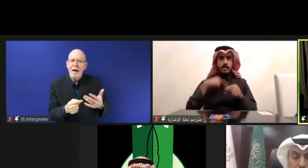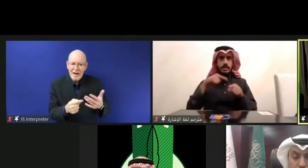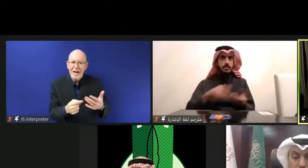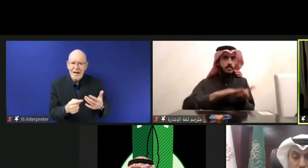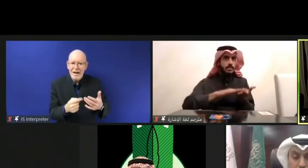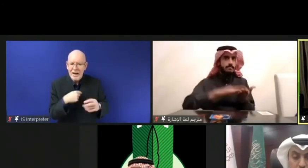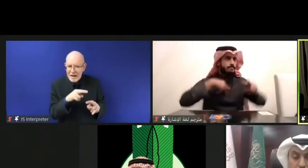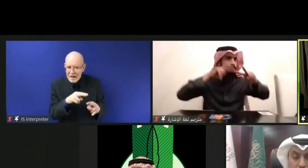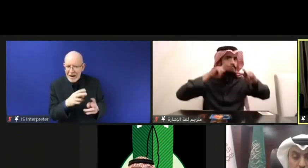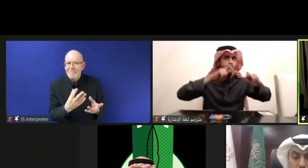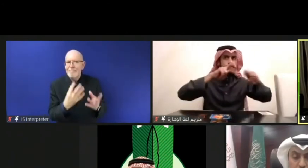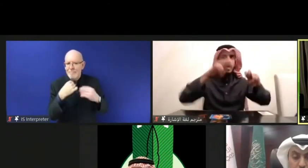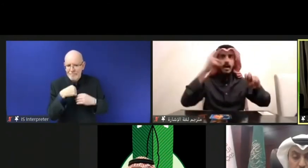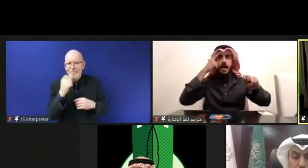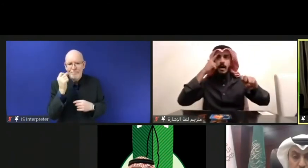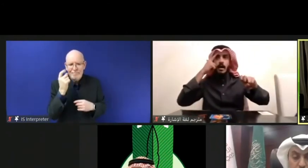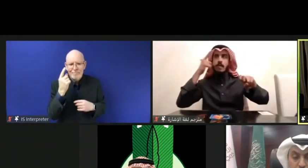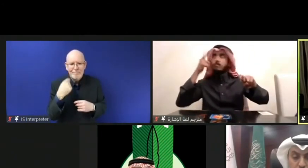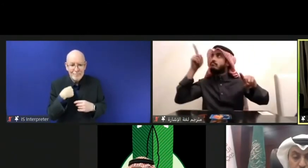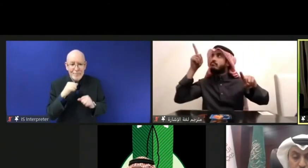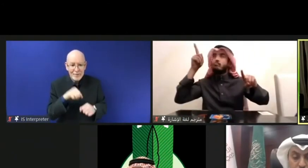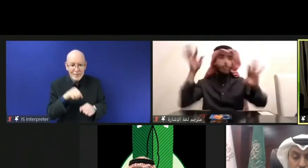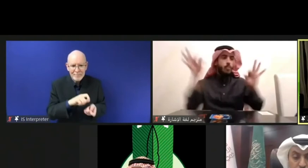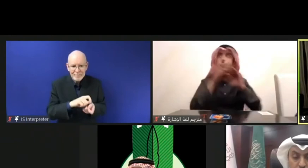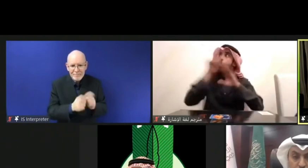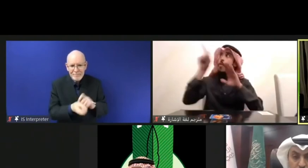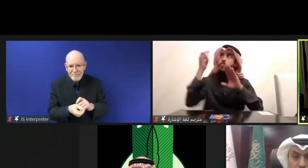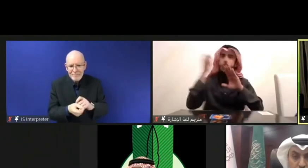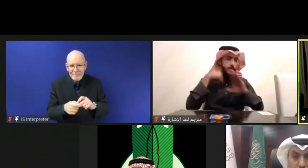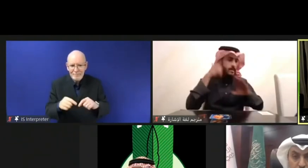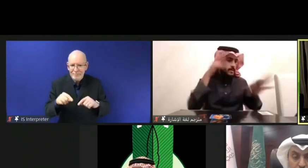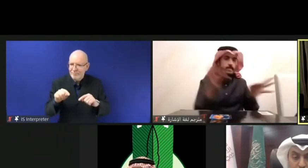into consideration our customs and traditions.